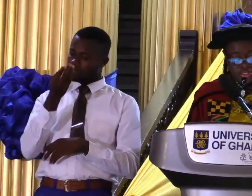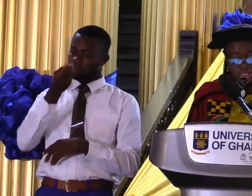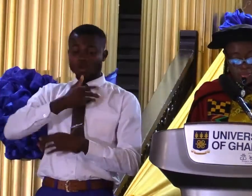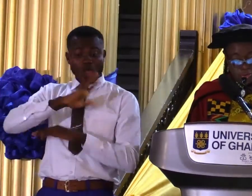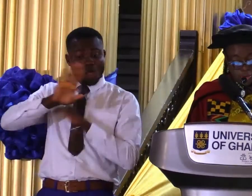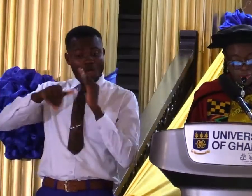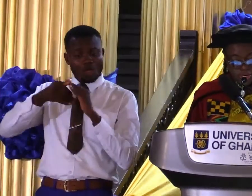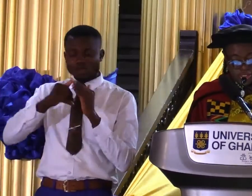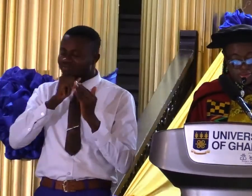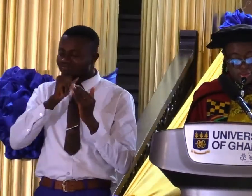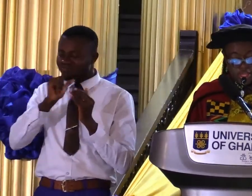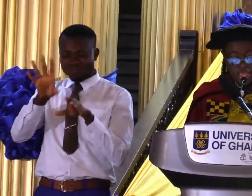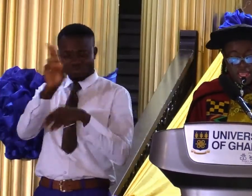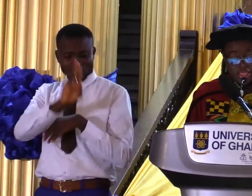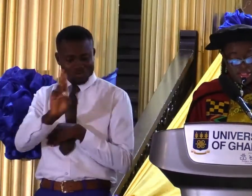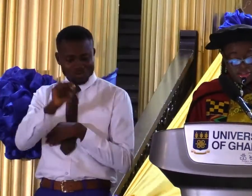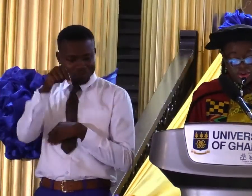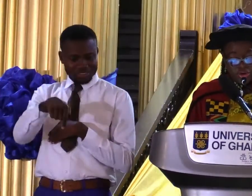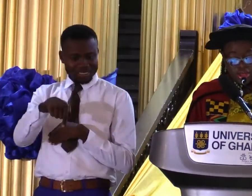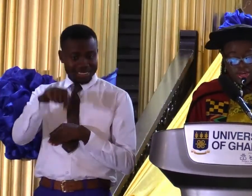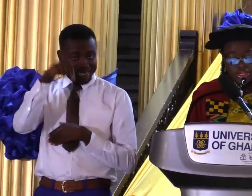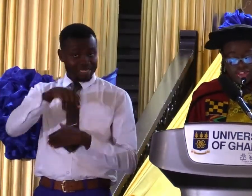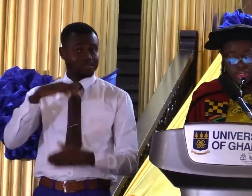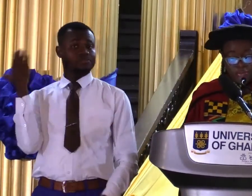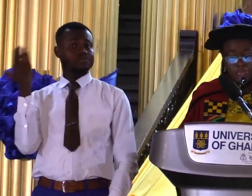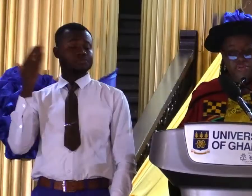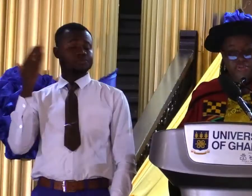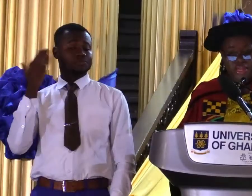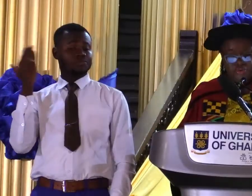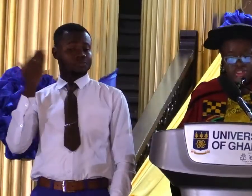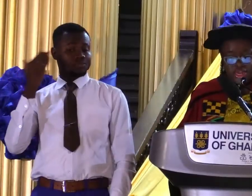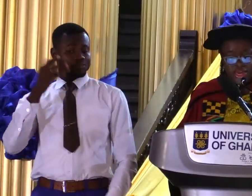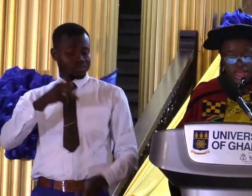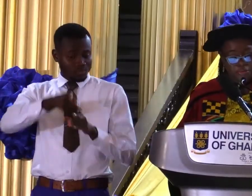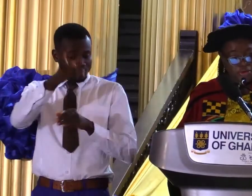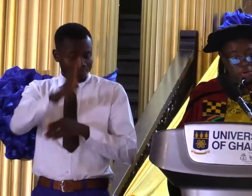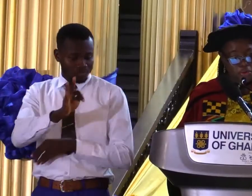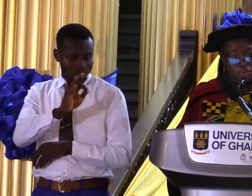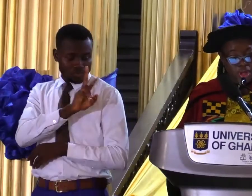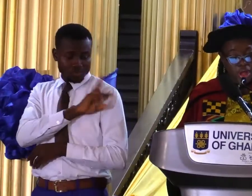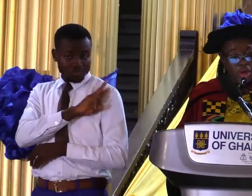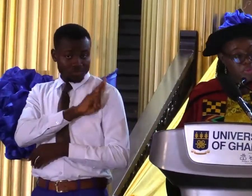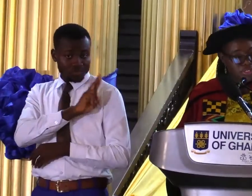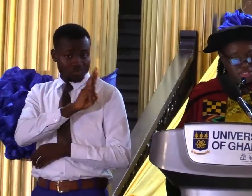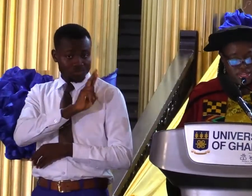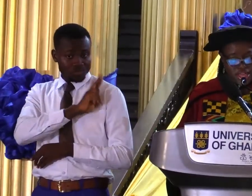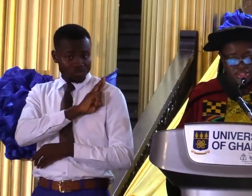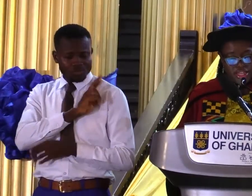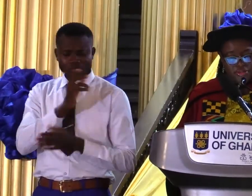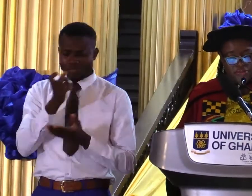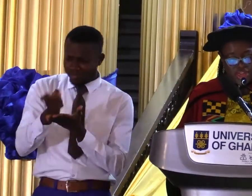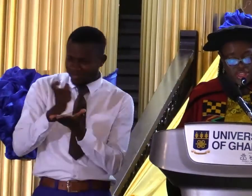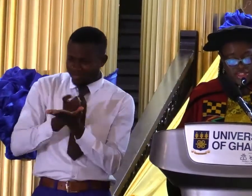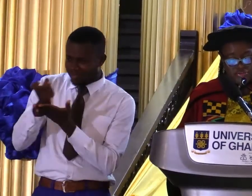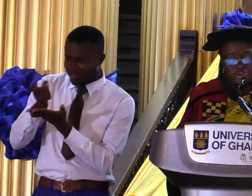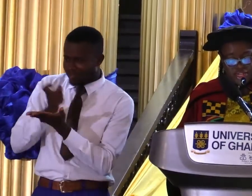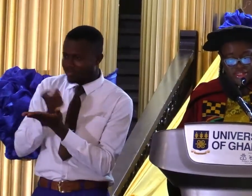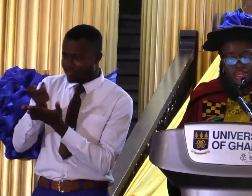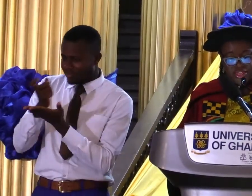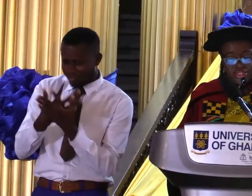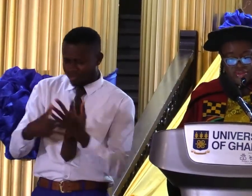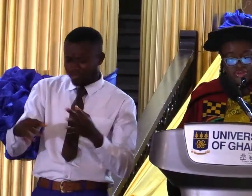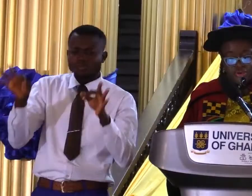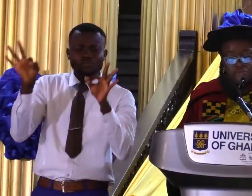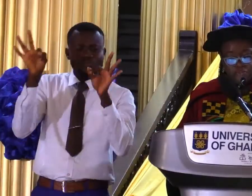is inappropriate. In this inaugural lecture, Professor Regina Appiah-Opong will discuss the effectiveness